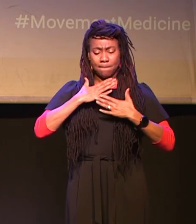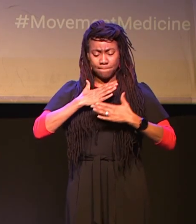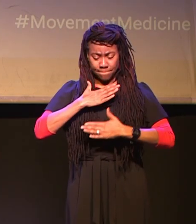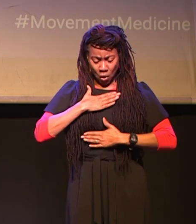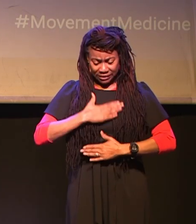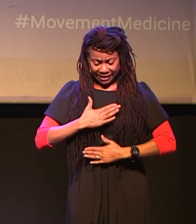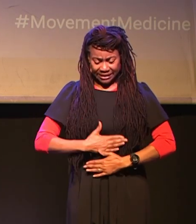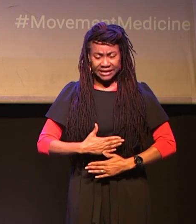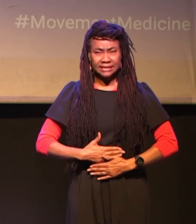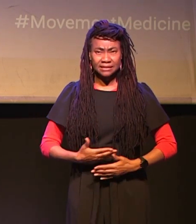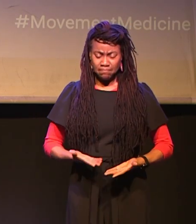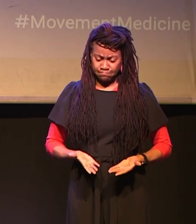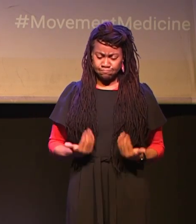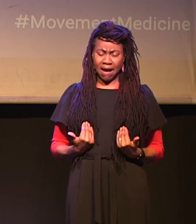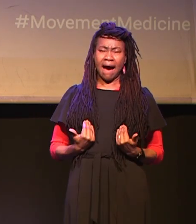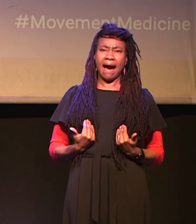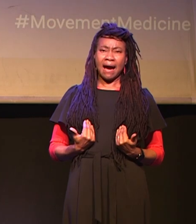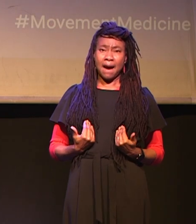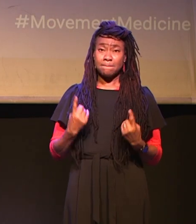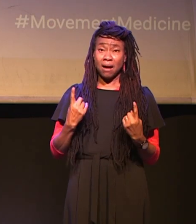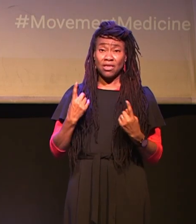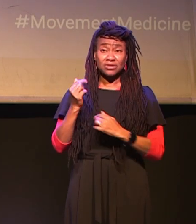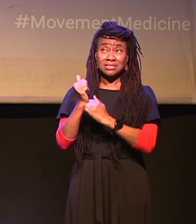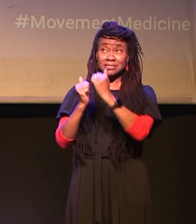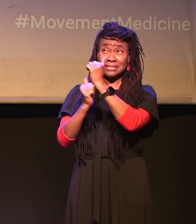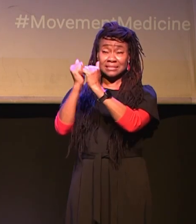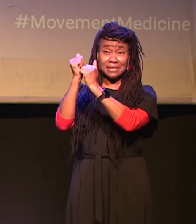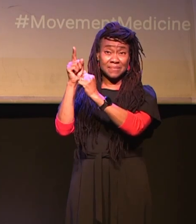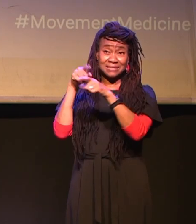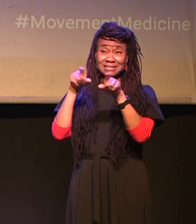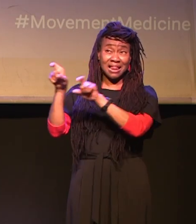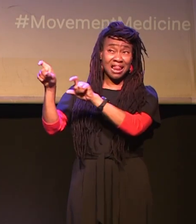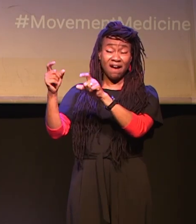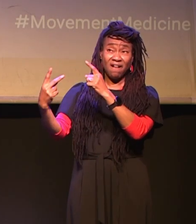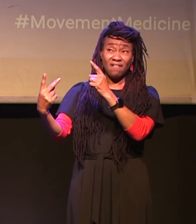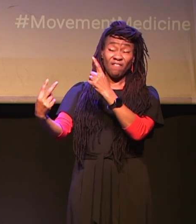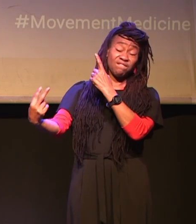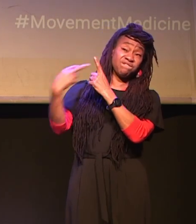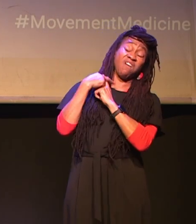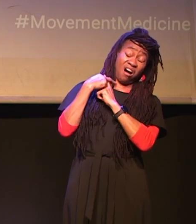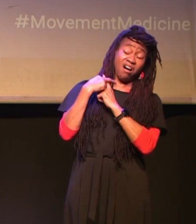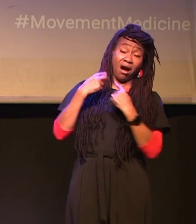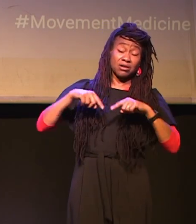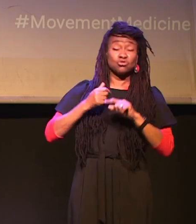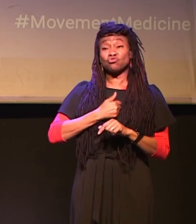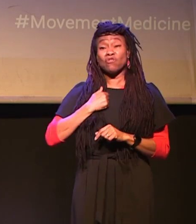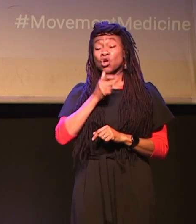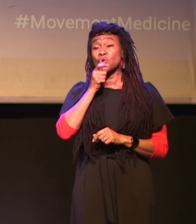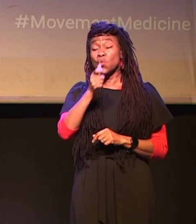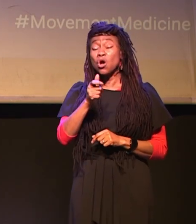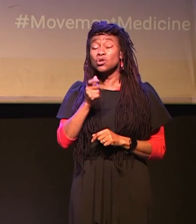we're doing that while the system is still fucking with us. Sorry, I wouldn't get through the night without the F word. I'm so sorry.